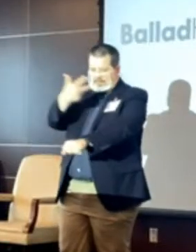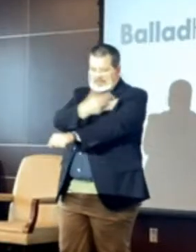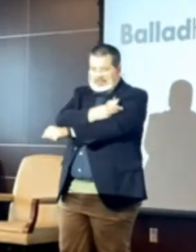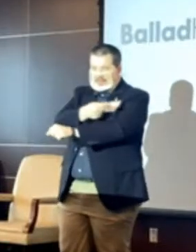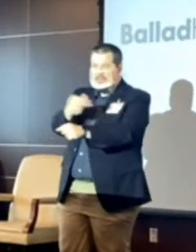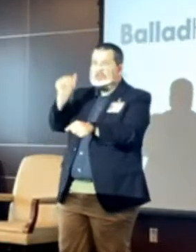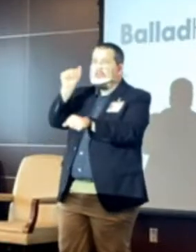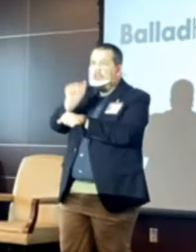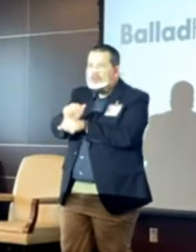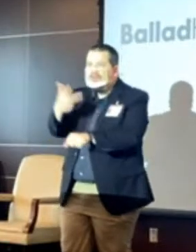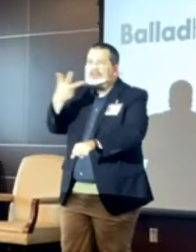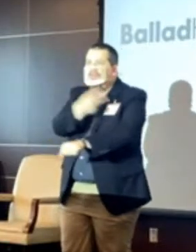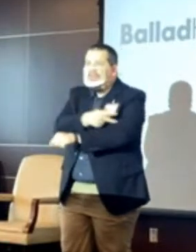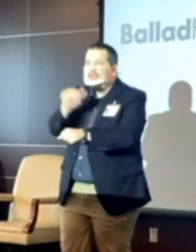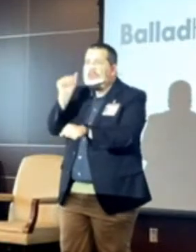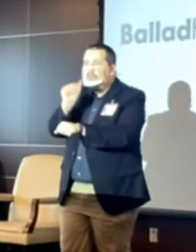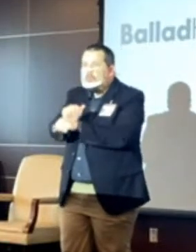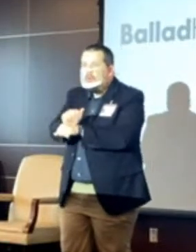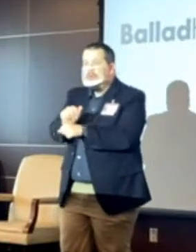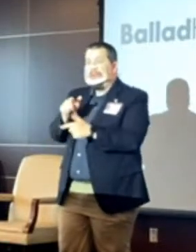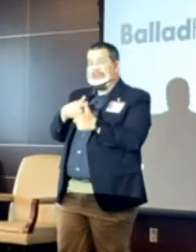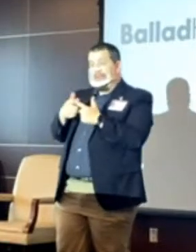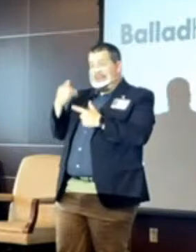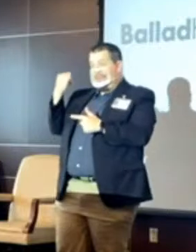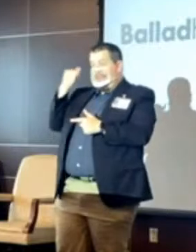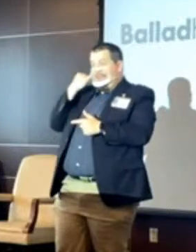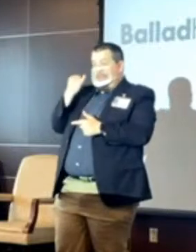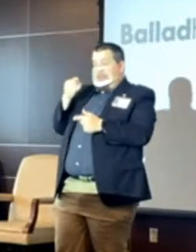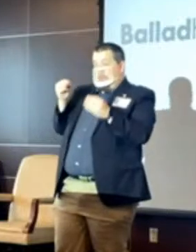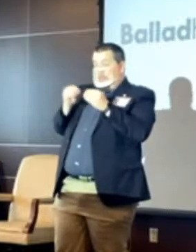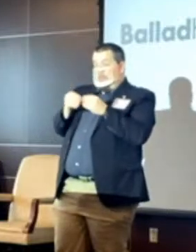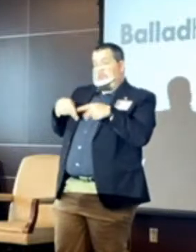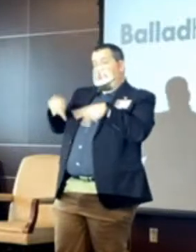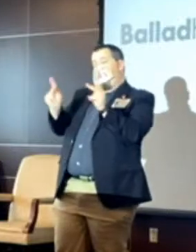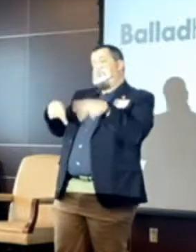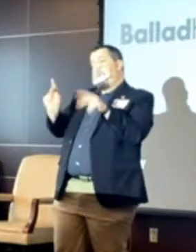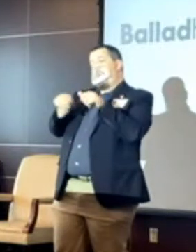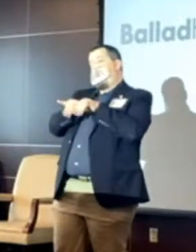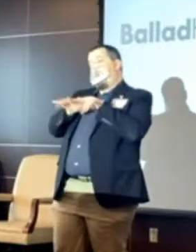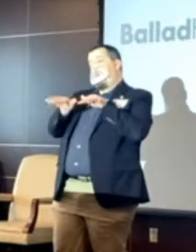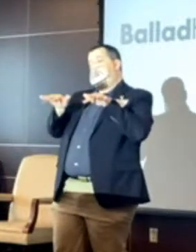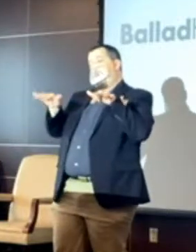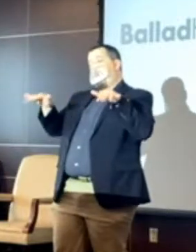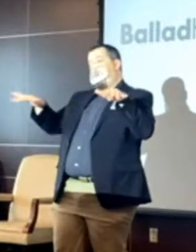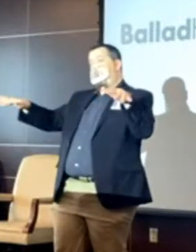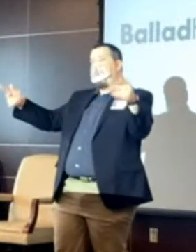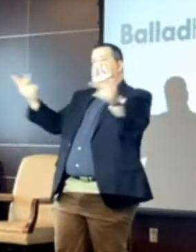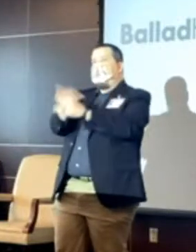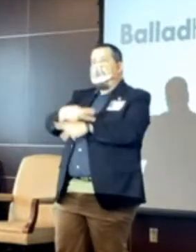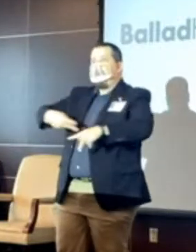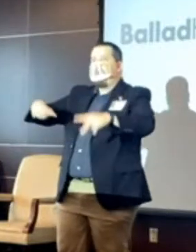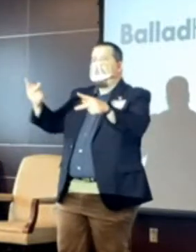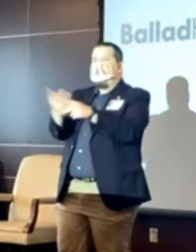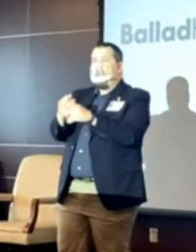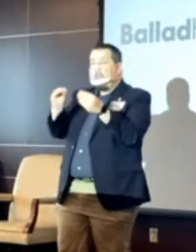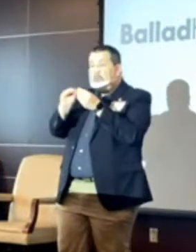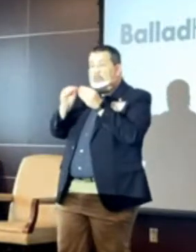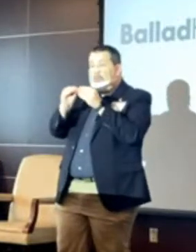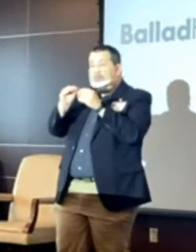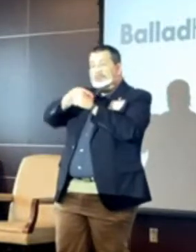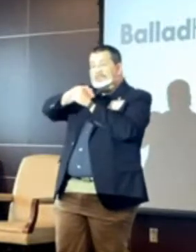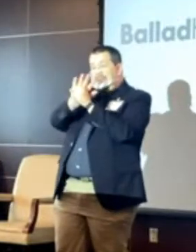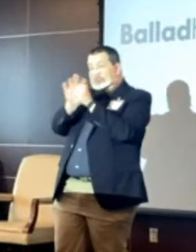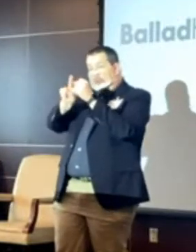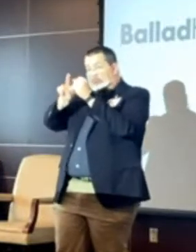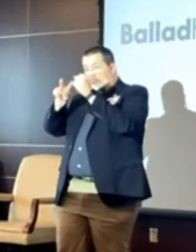vaccine works. And the more we allow this virus to spread, the smarter it will get. The more the virus mutates, the